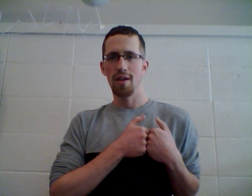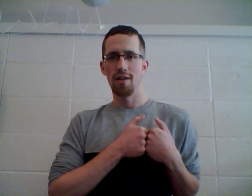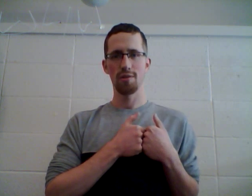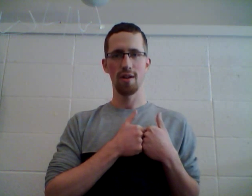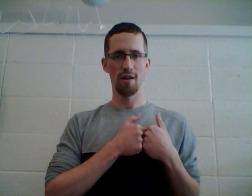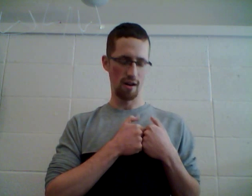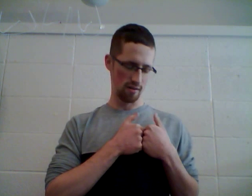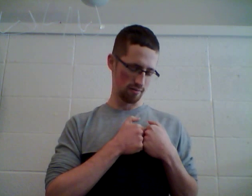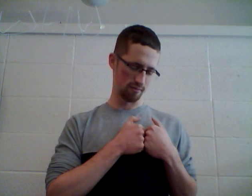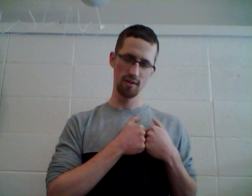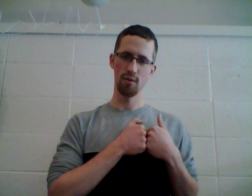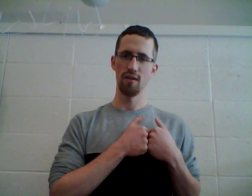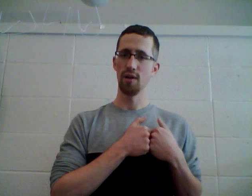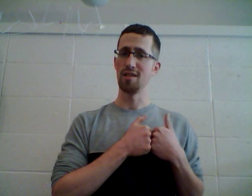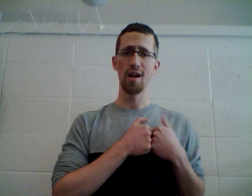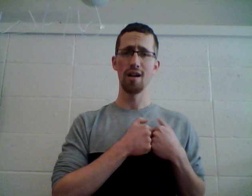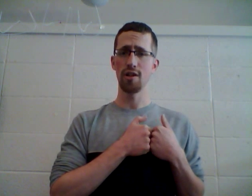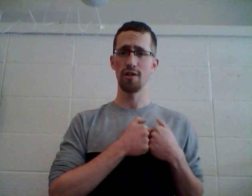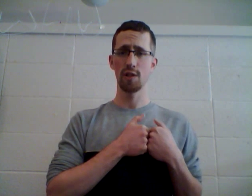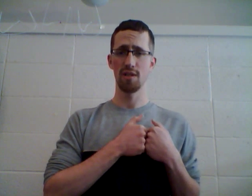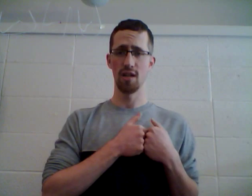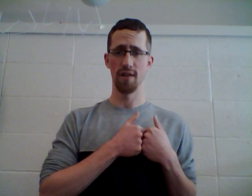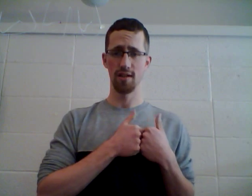your sweetheart, or whatever. It's non-gender specific.